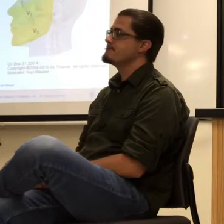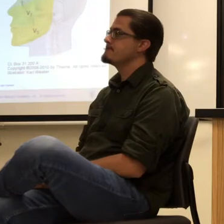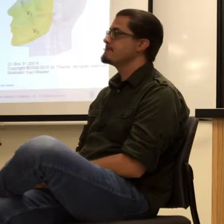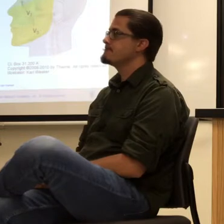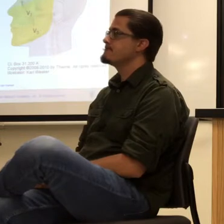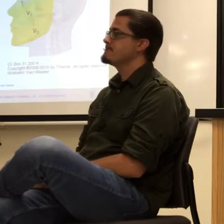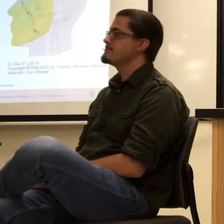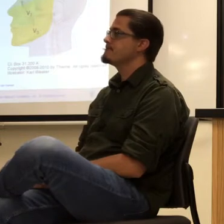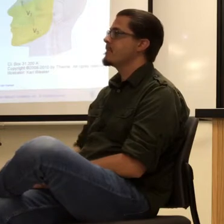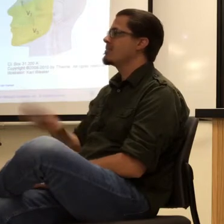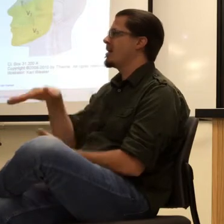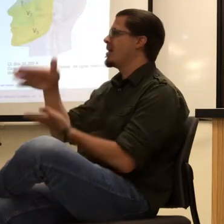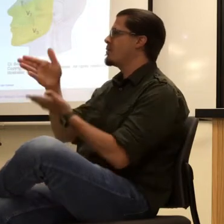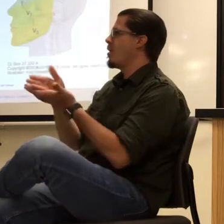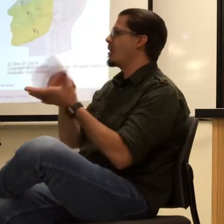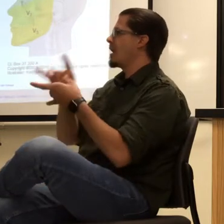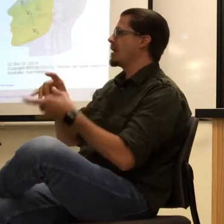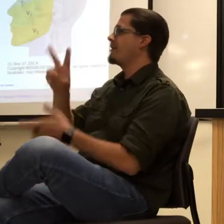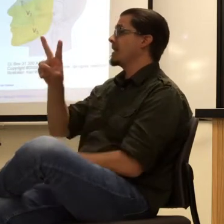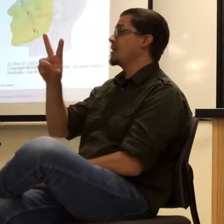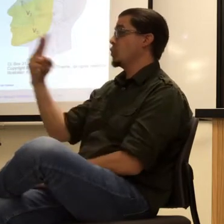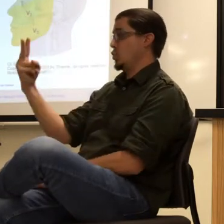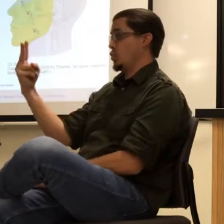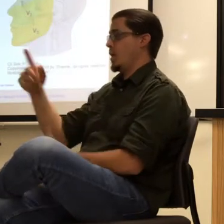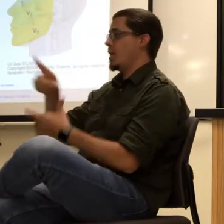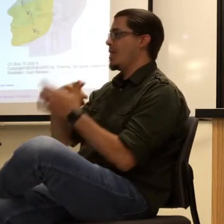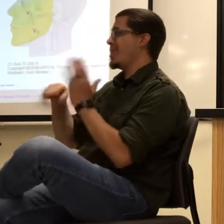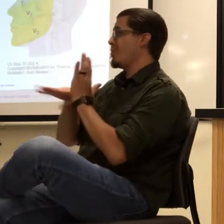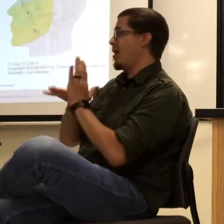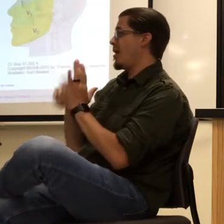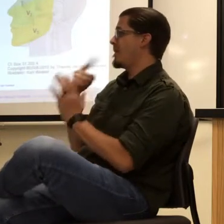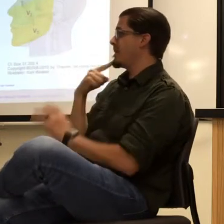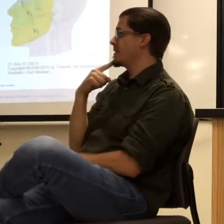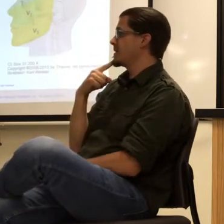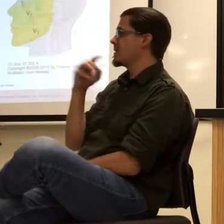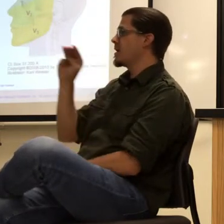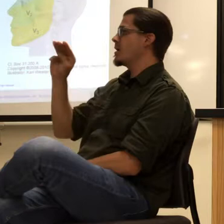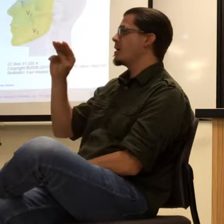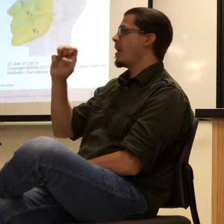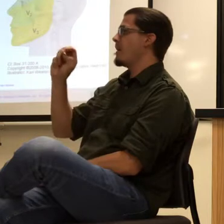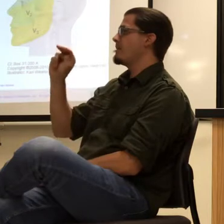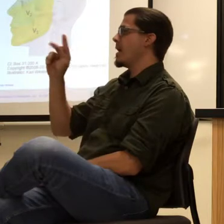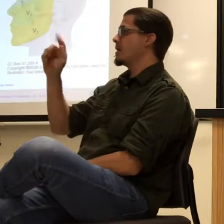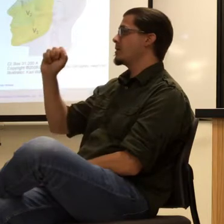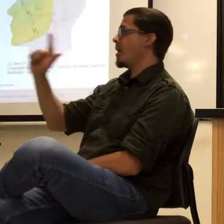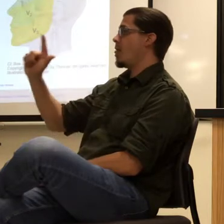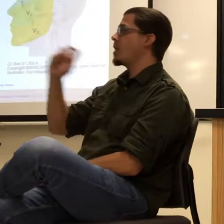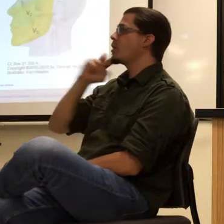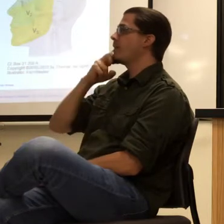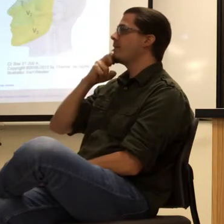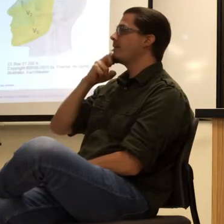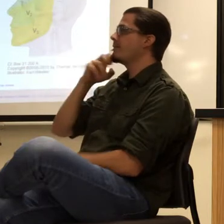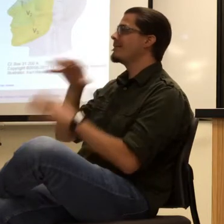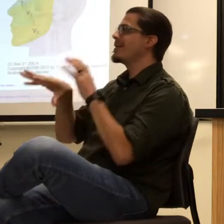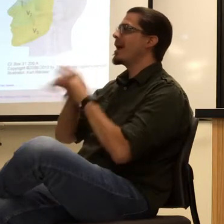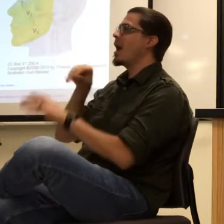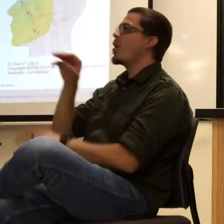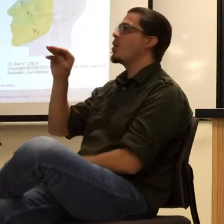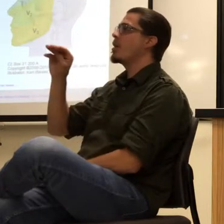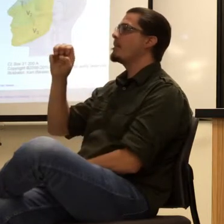There's a branch of V2. And then on the bottom there, it says mental nerve. Exits mental foramen.